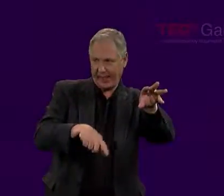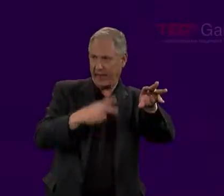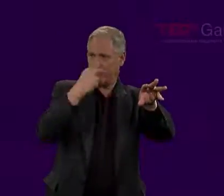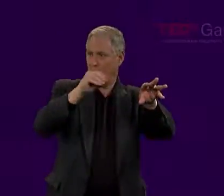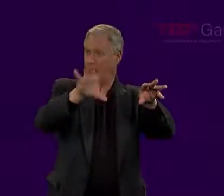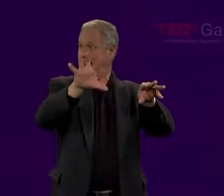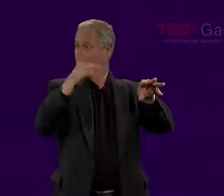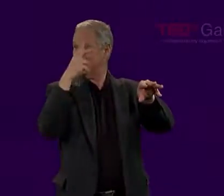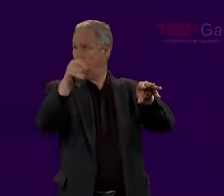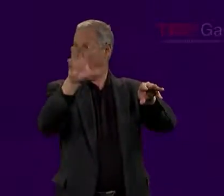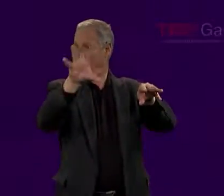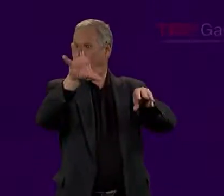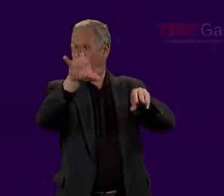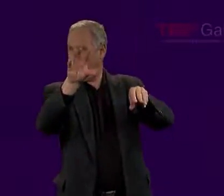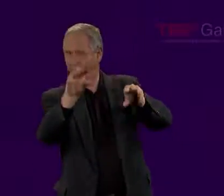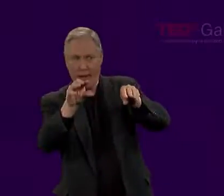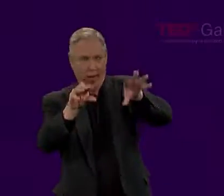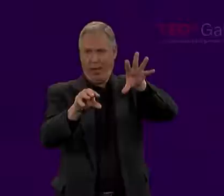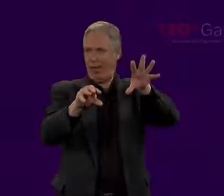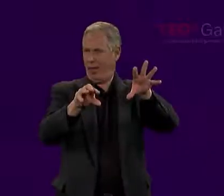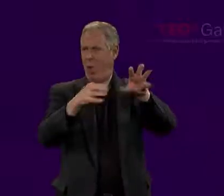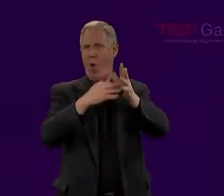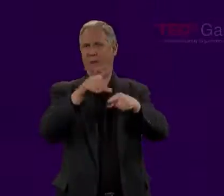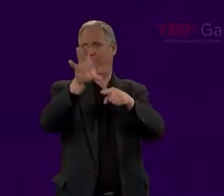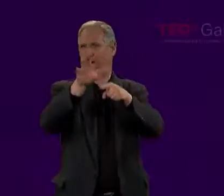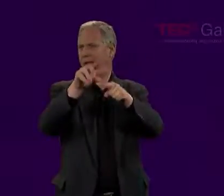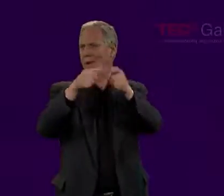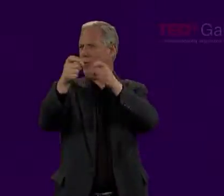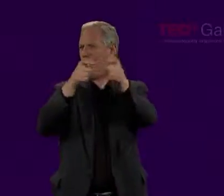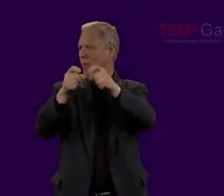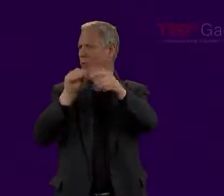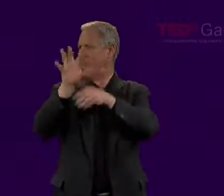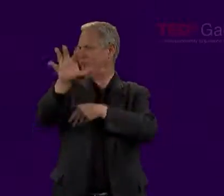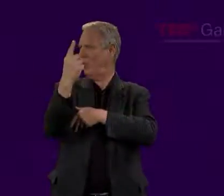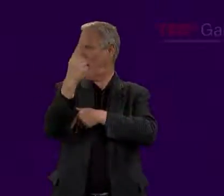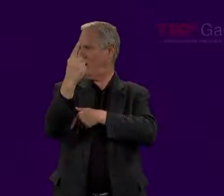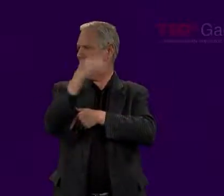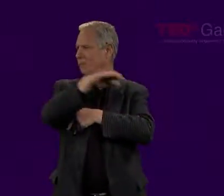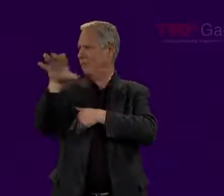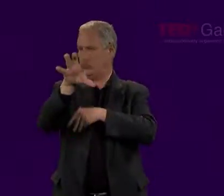You can dim the light, or you can brighten the light. Dim, brighten. You can control it.